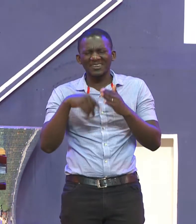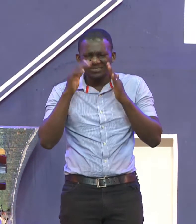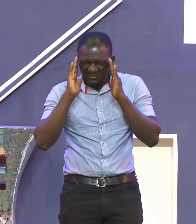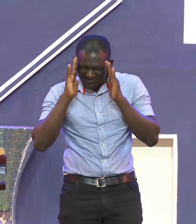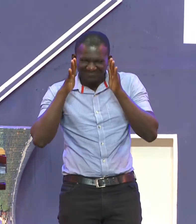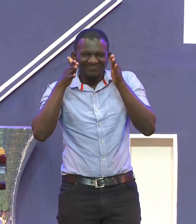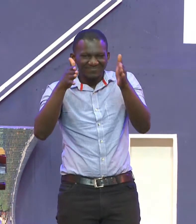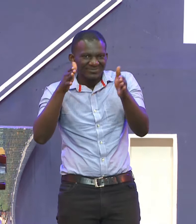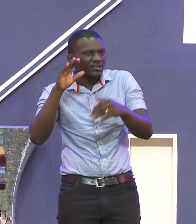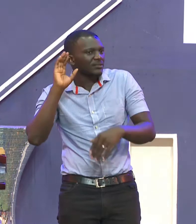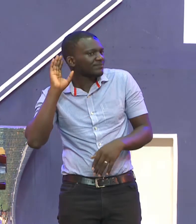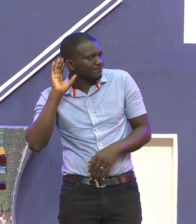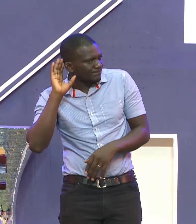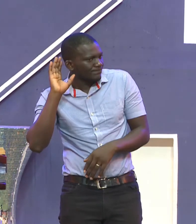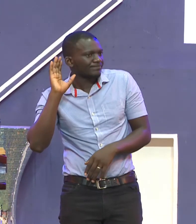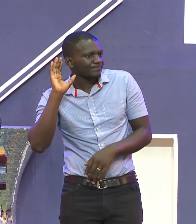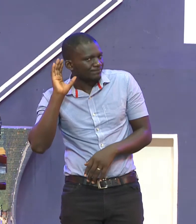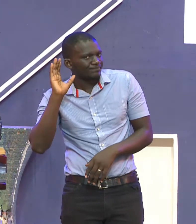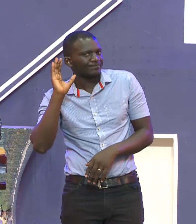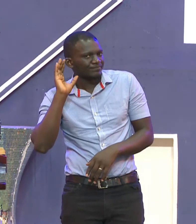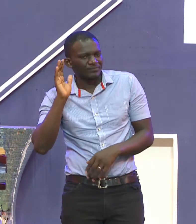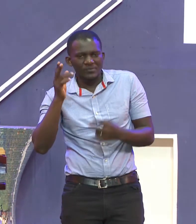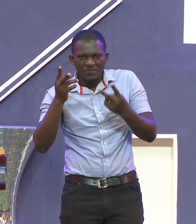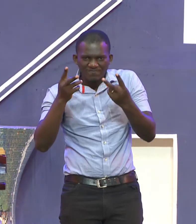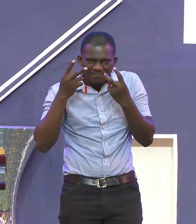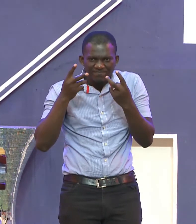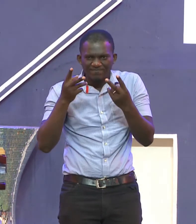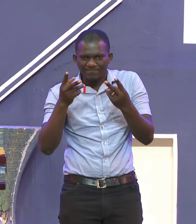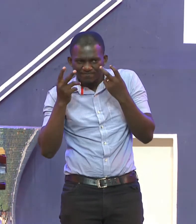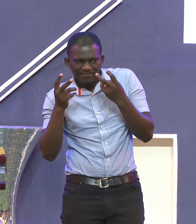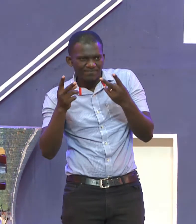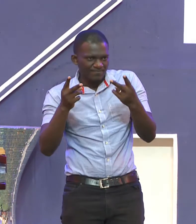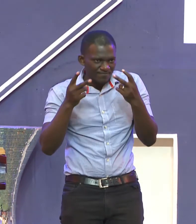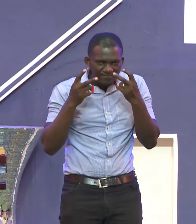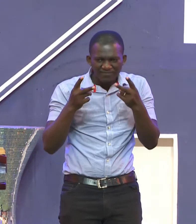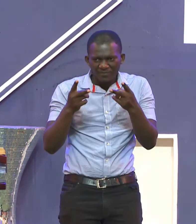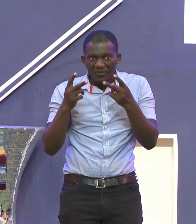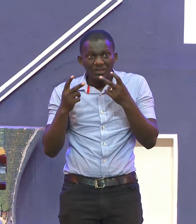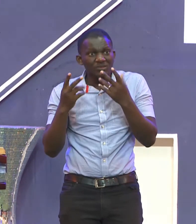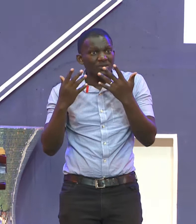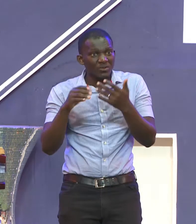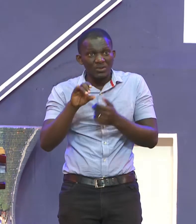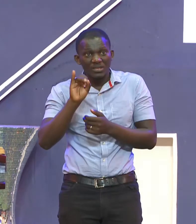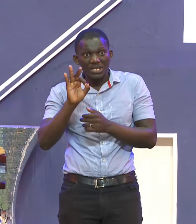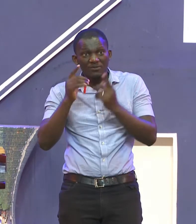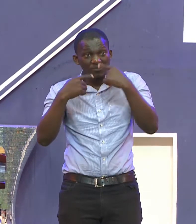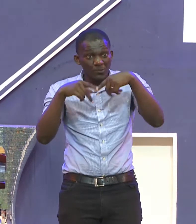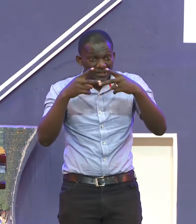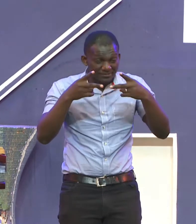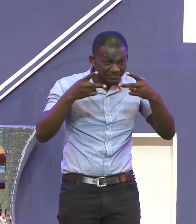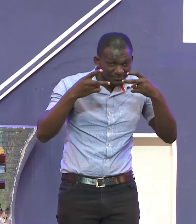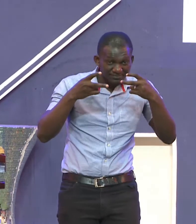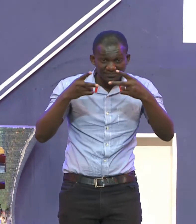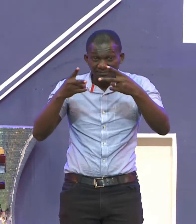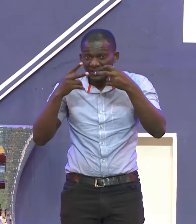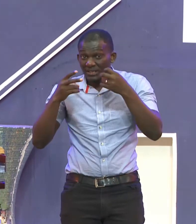what we are saying is that for you to put attention, to pay attention and apply your heart. Senga tuwulira. If we just